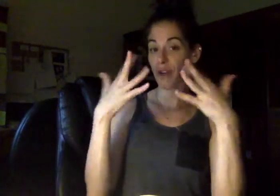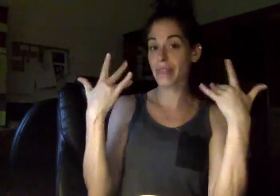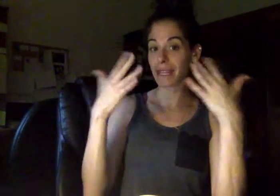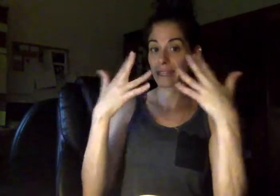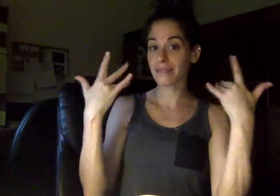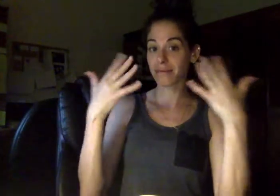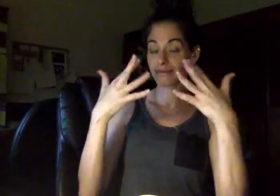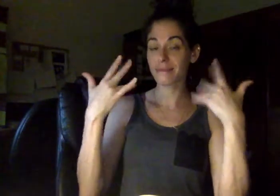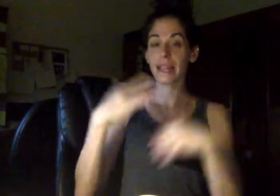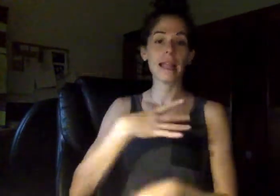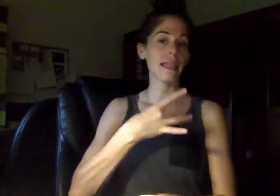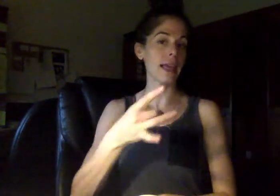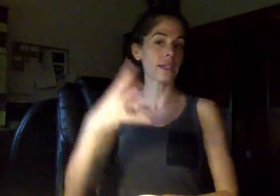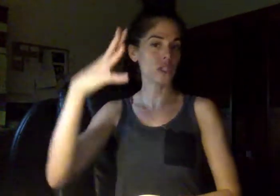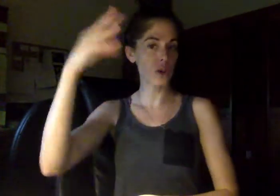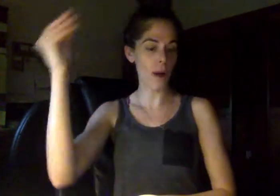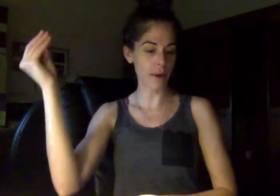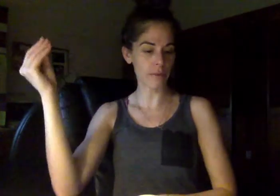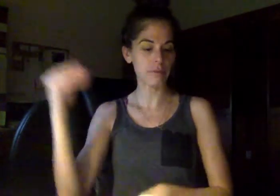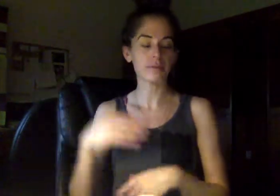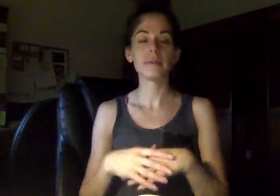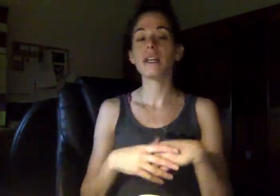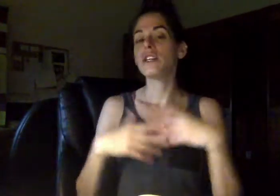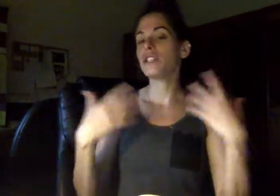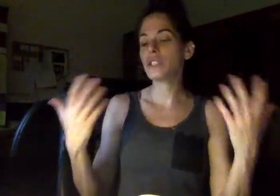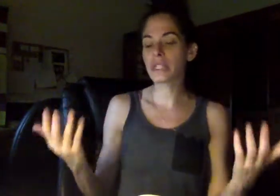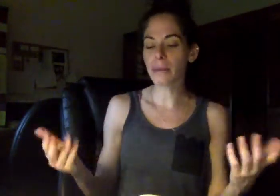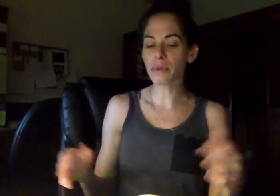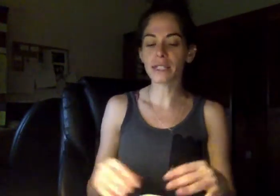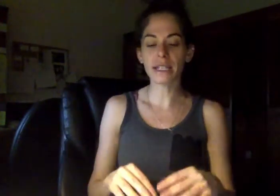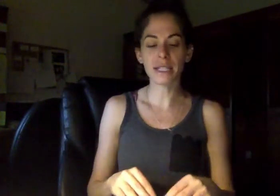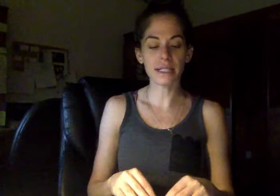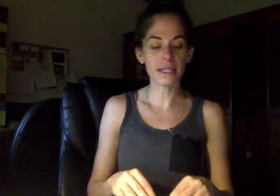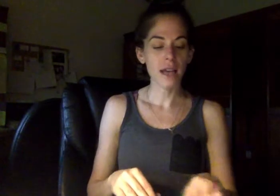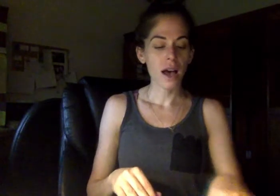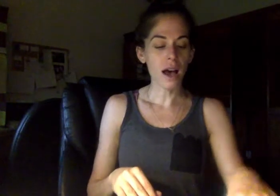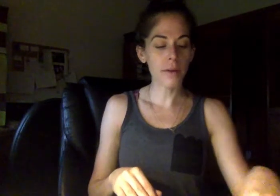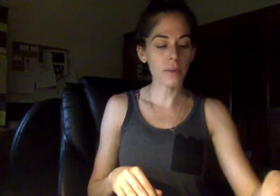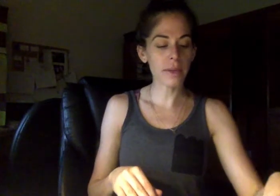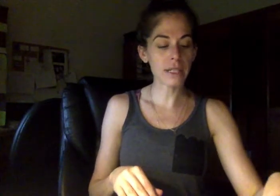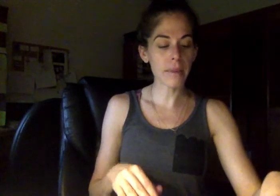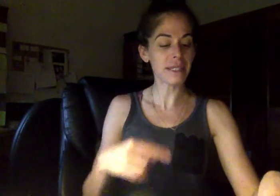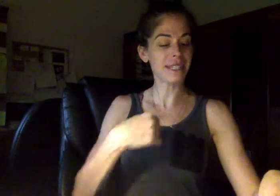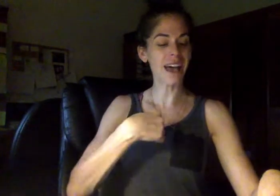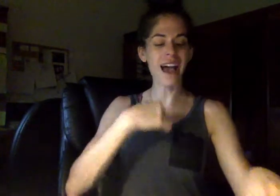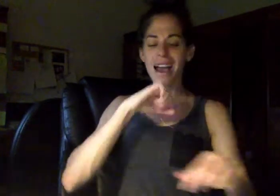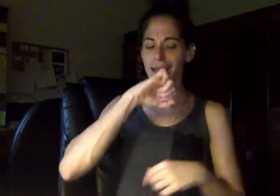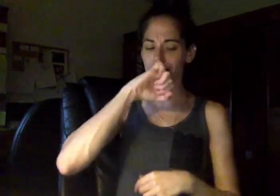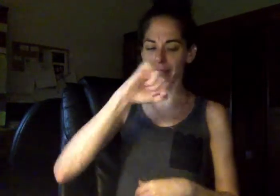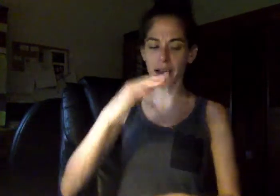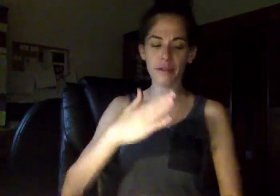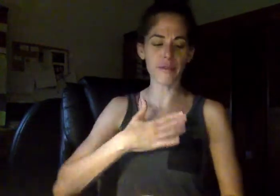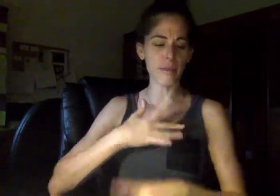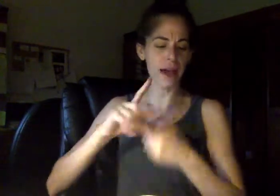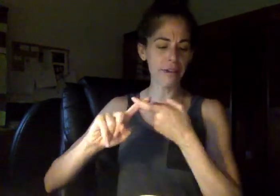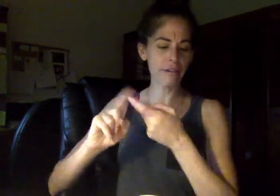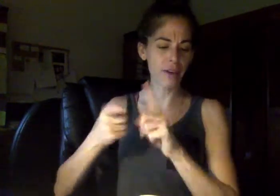Friendly, like to go out. It's just a simple sentence. The one at top is I love my